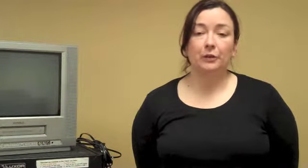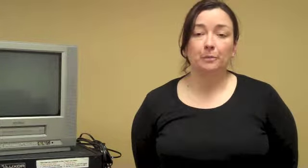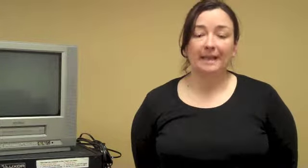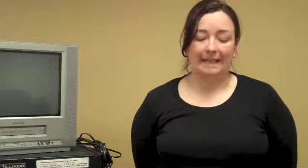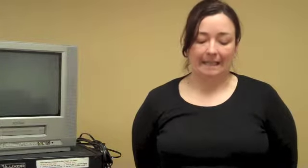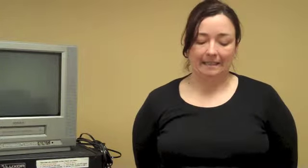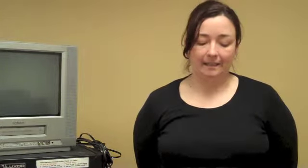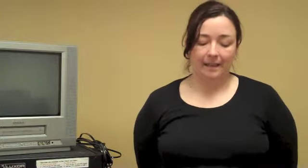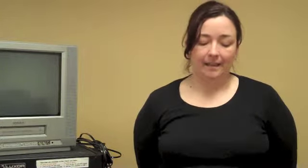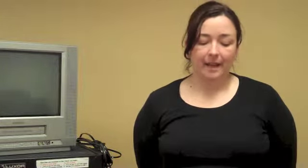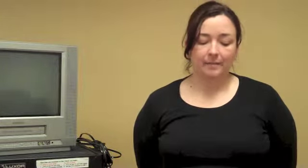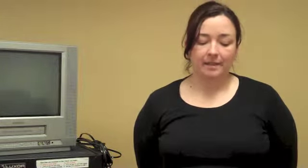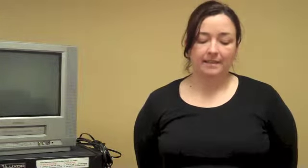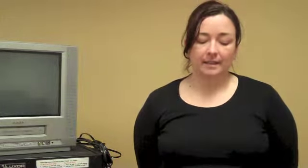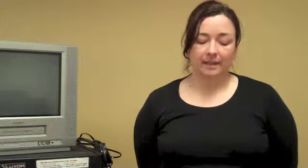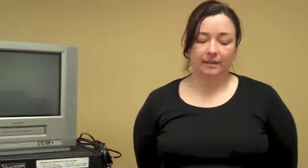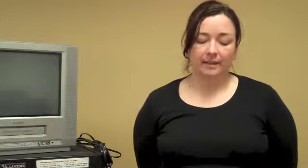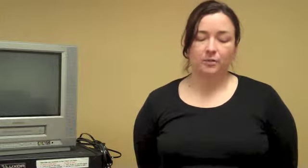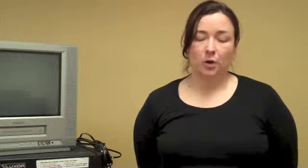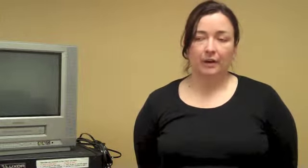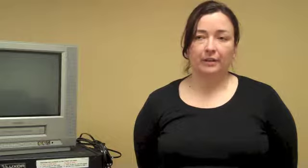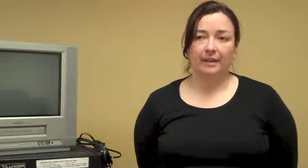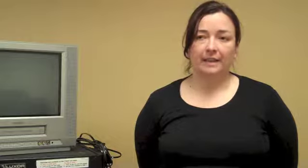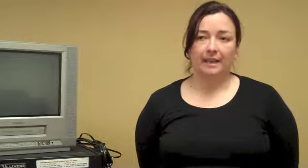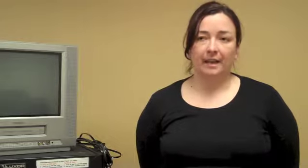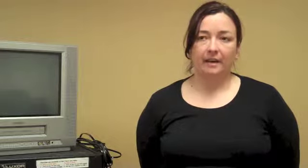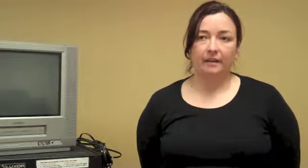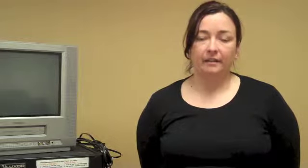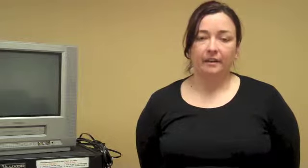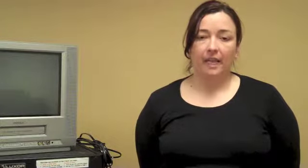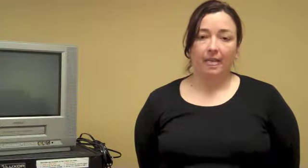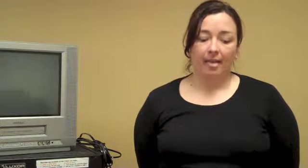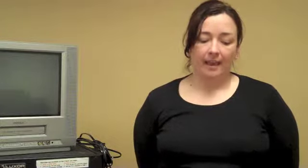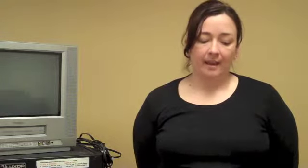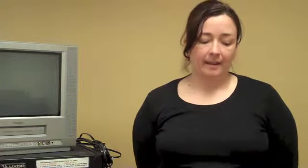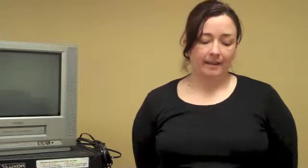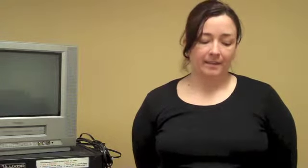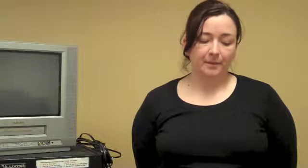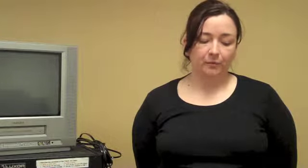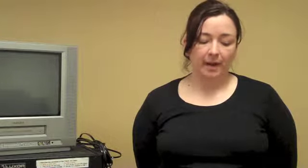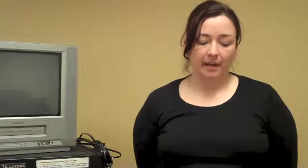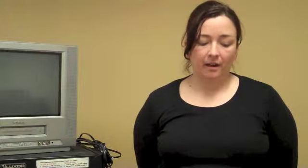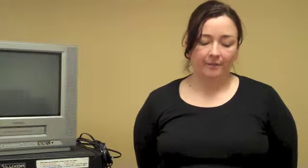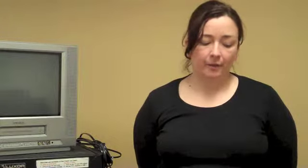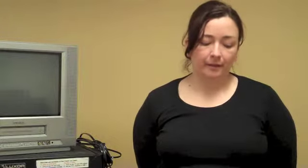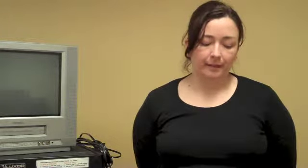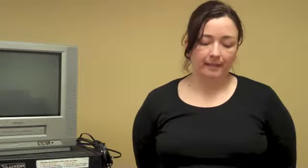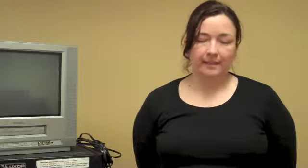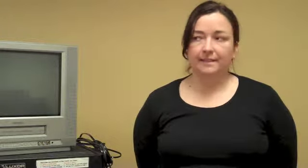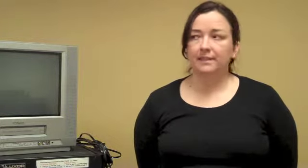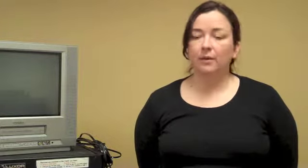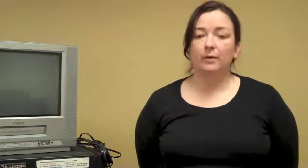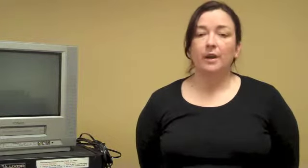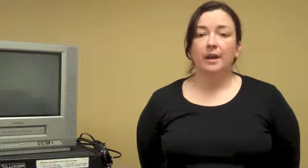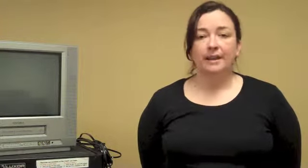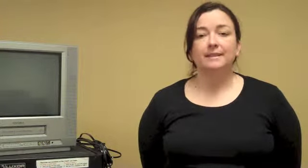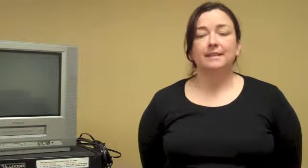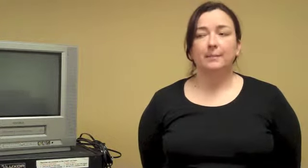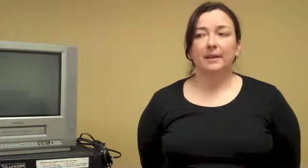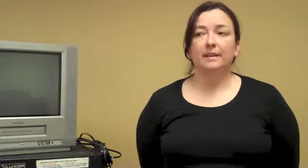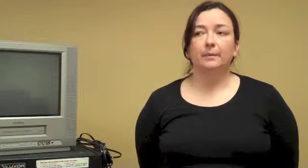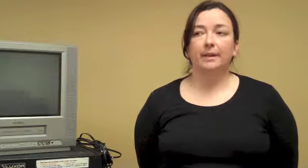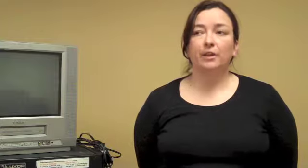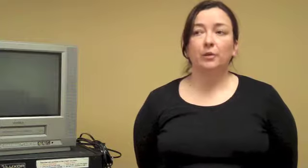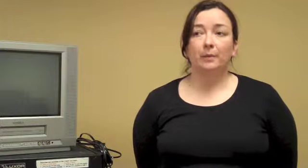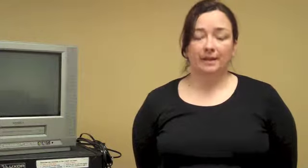This is called humidity. That means that there is water in the air. And it's been raining off and on lately, so yes,